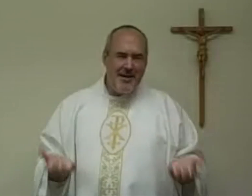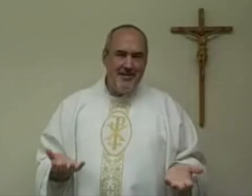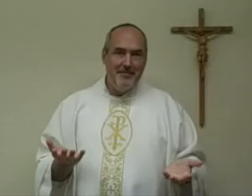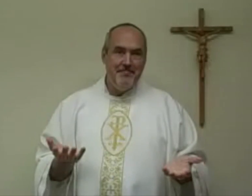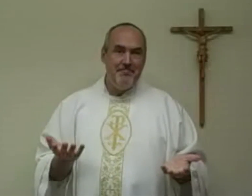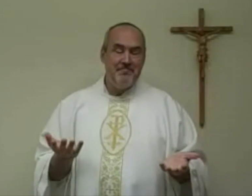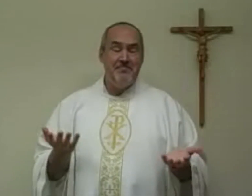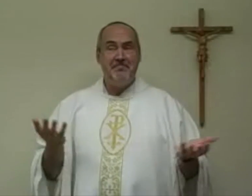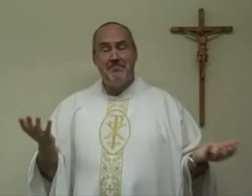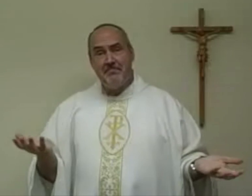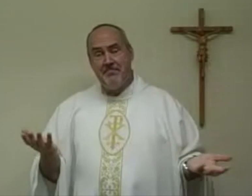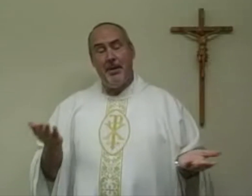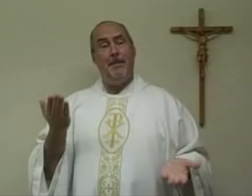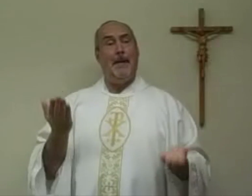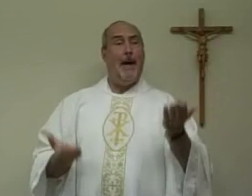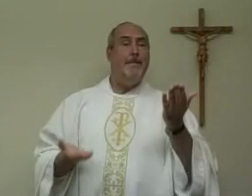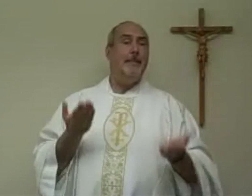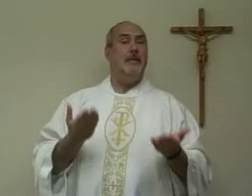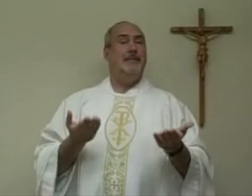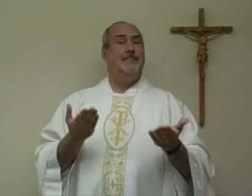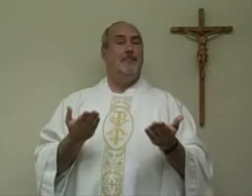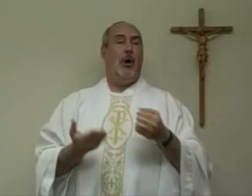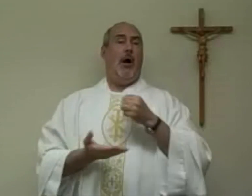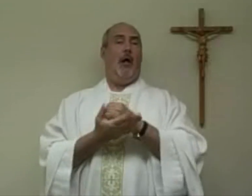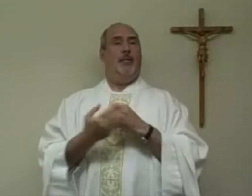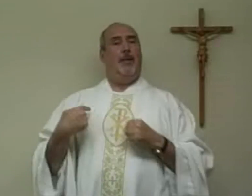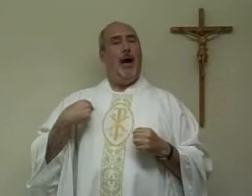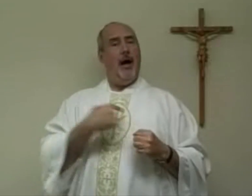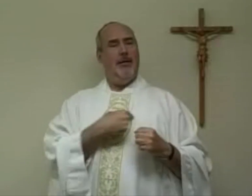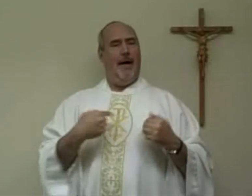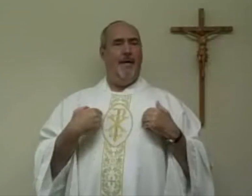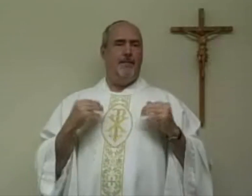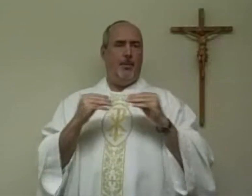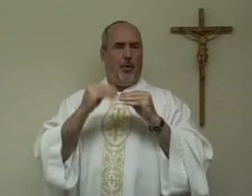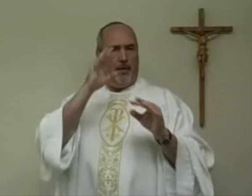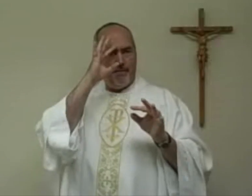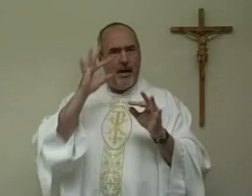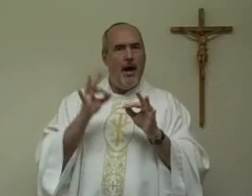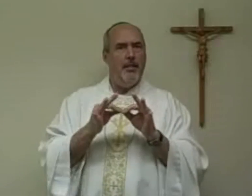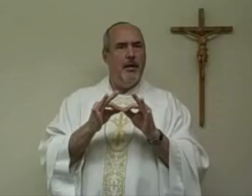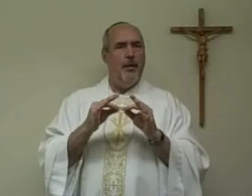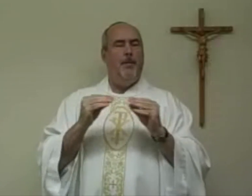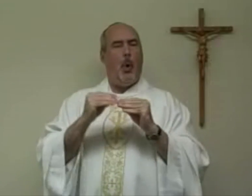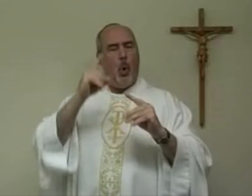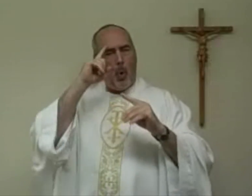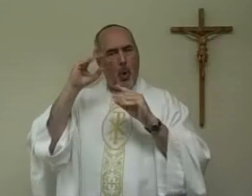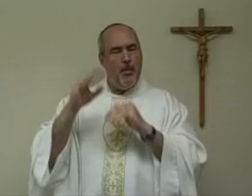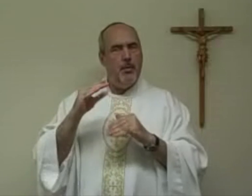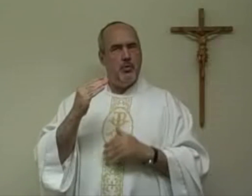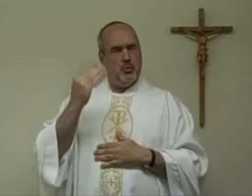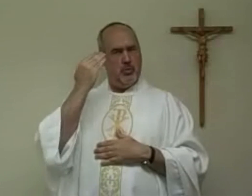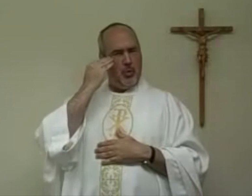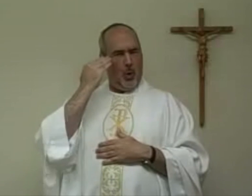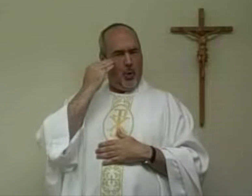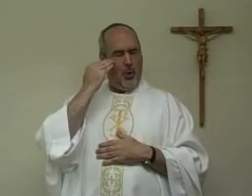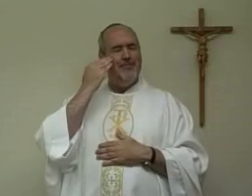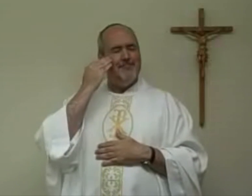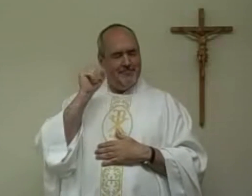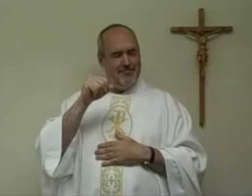be happy all the time. And I think he does that maybe so that when we face those challenges, we